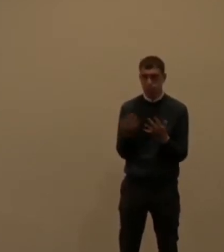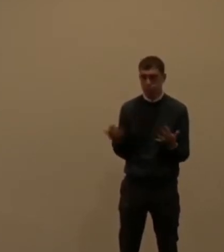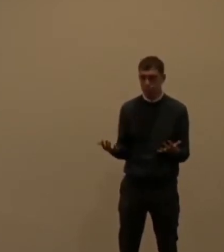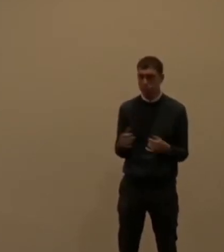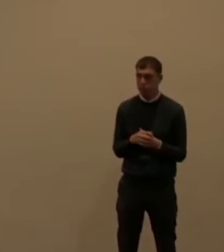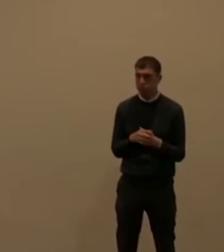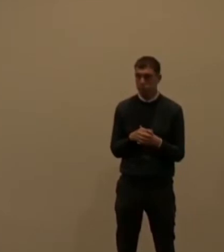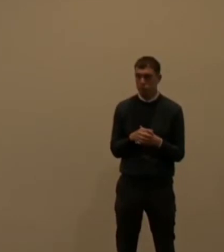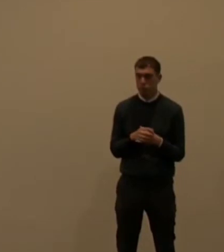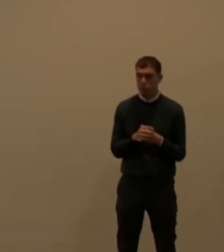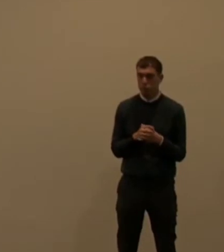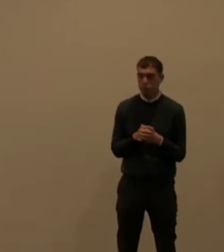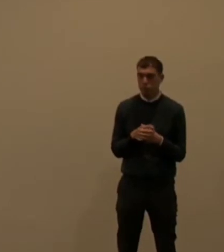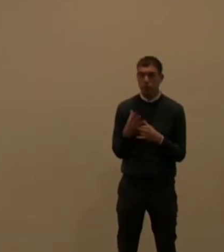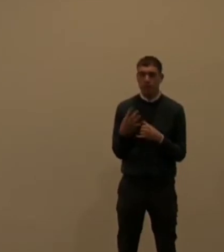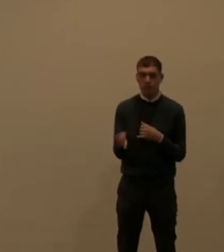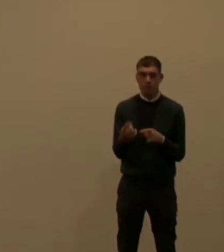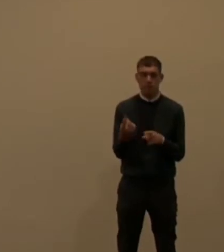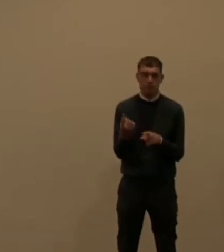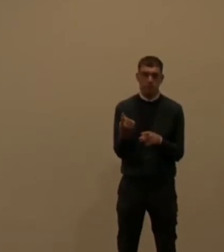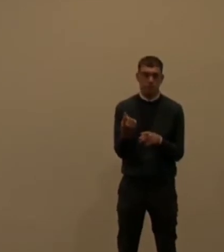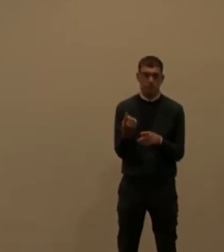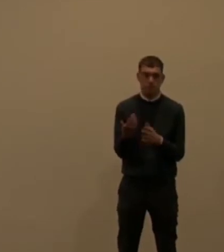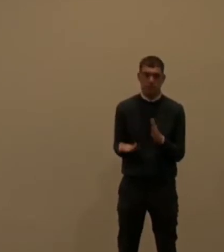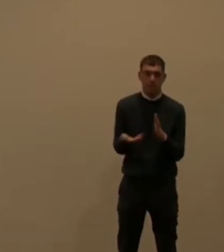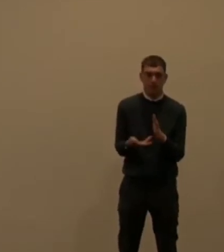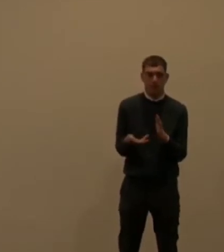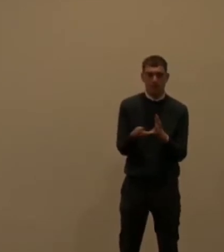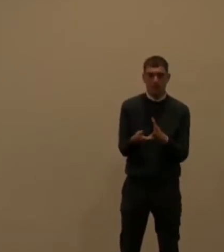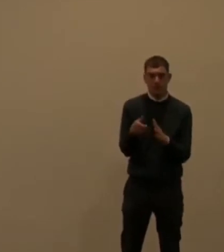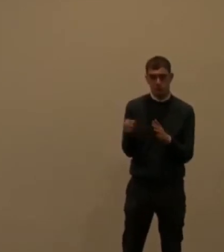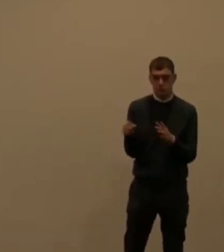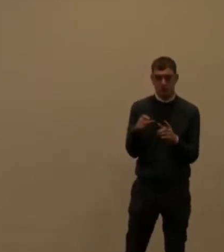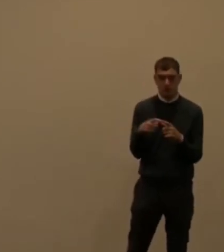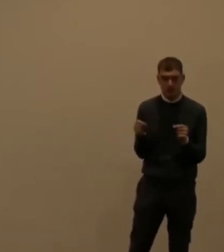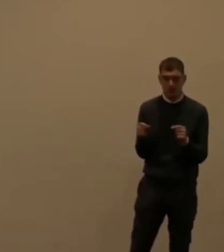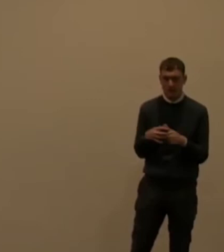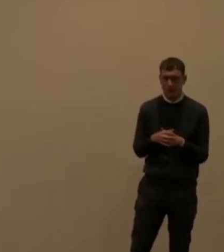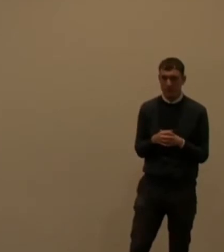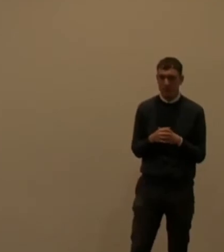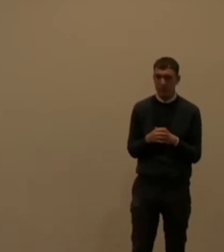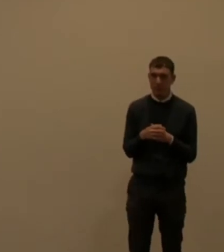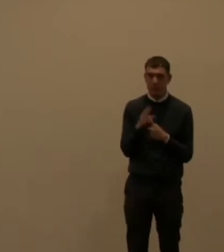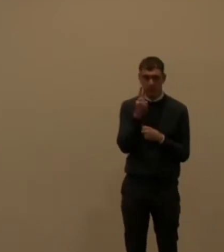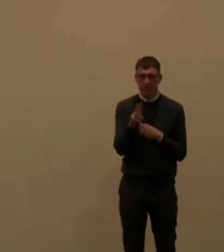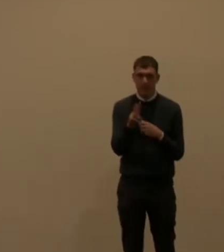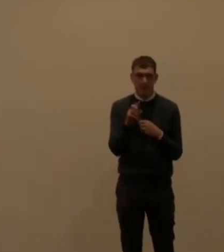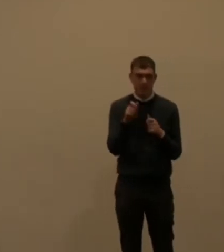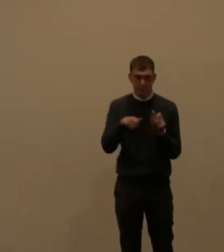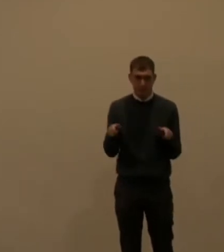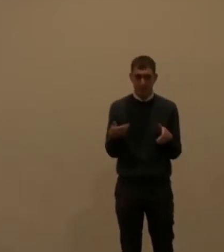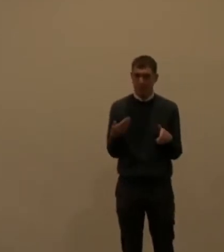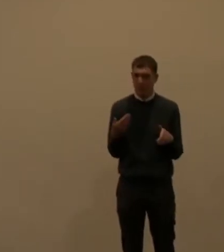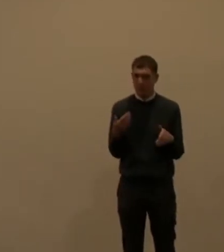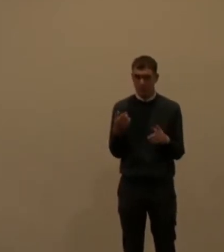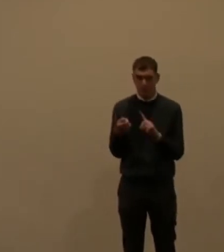got put through faster because we added him as a CC to the tickets. Suddenly you see people are moving, things are